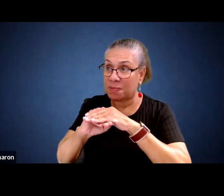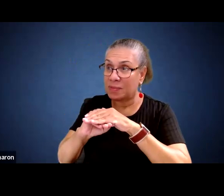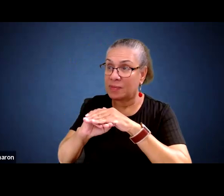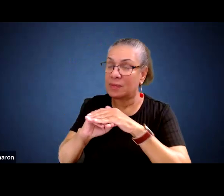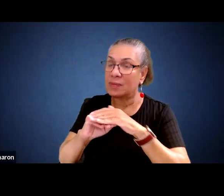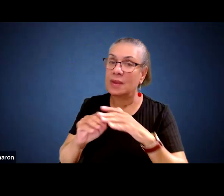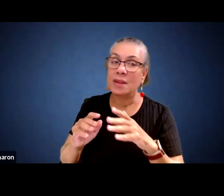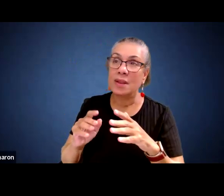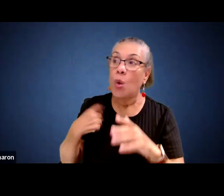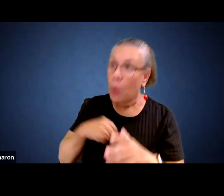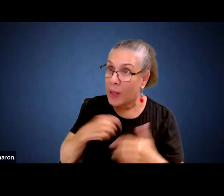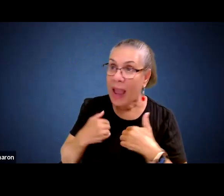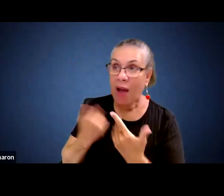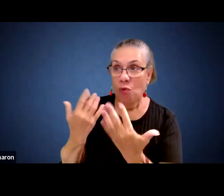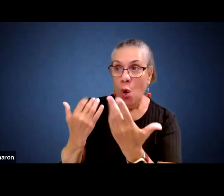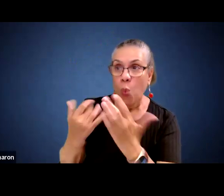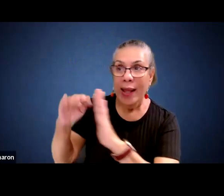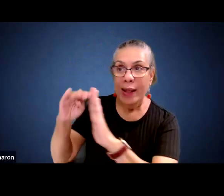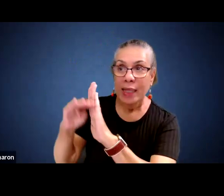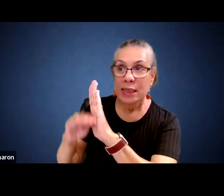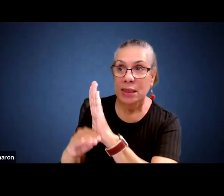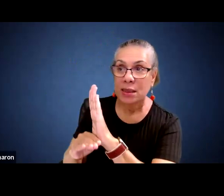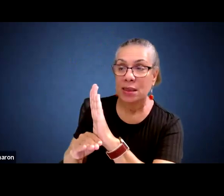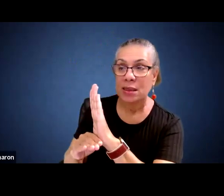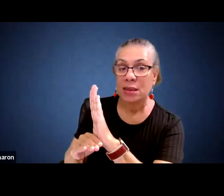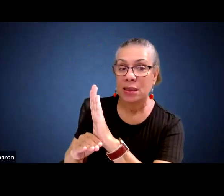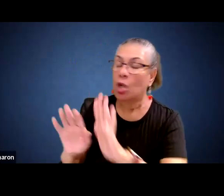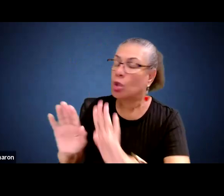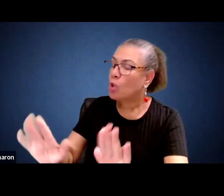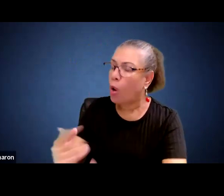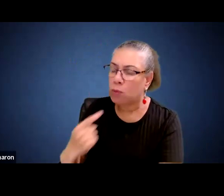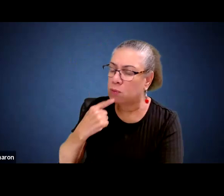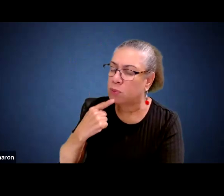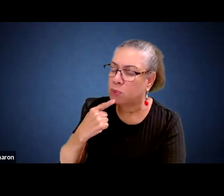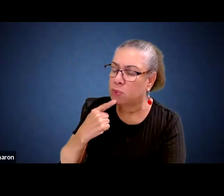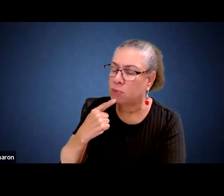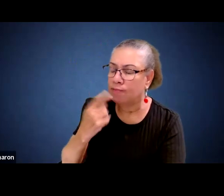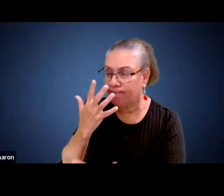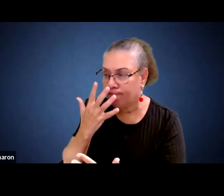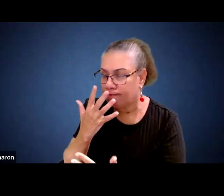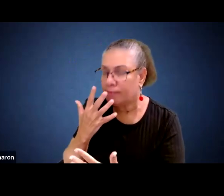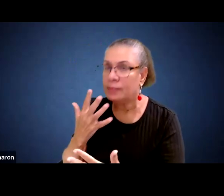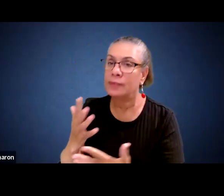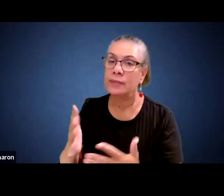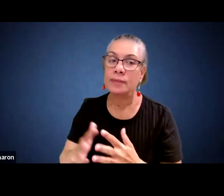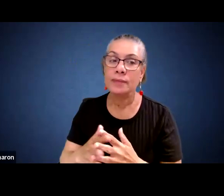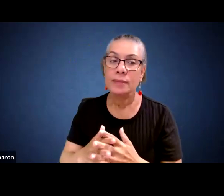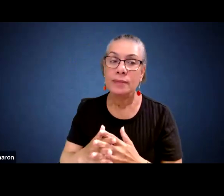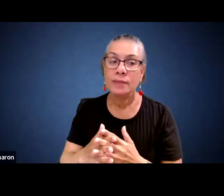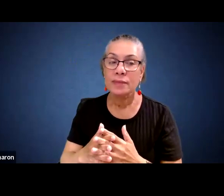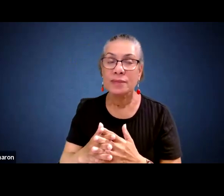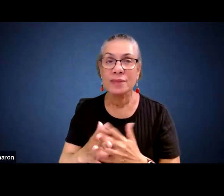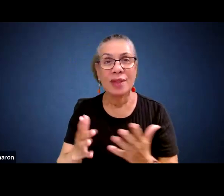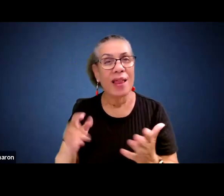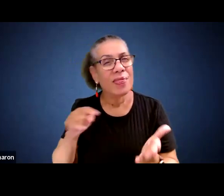know, we have a wait list. And don't be discouraged. But it's a